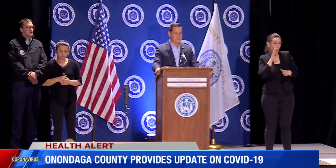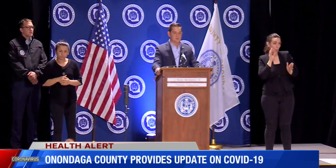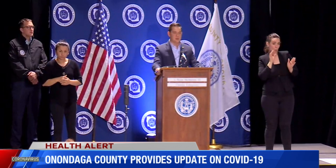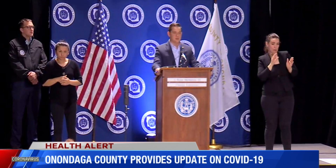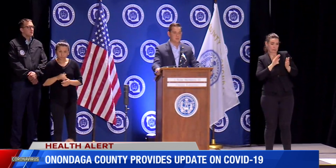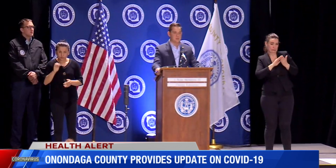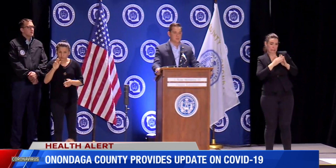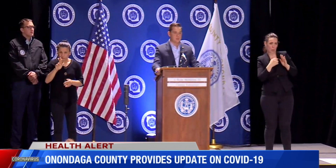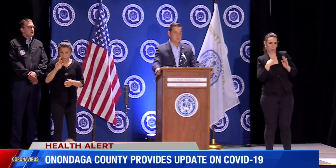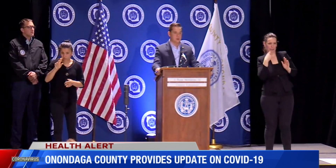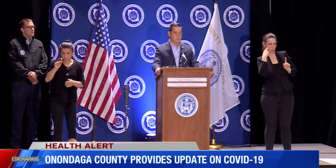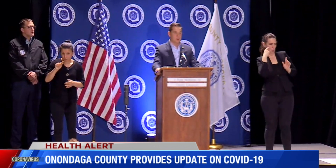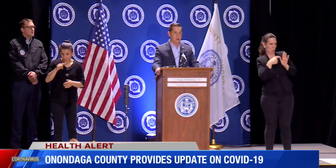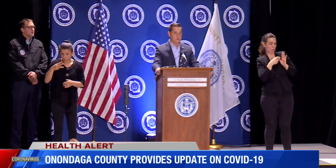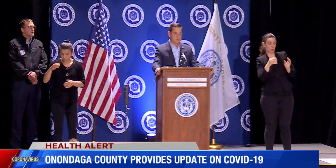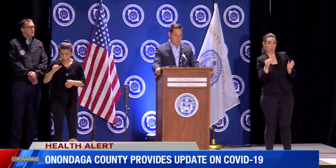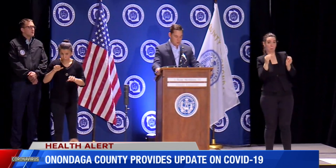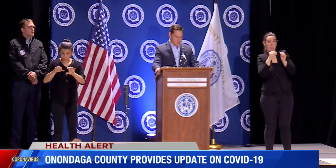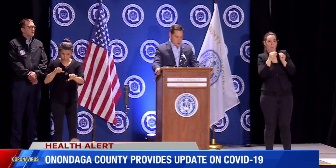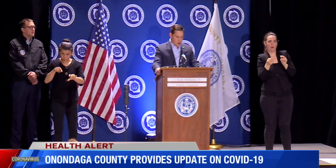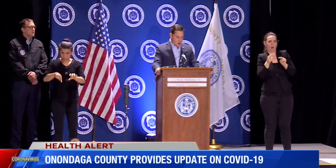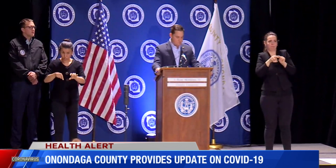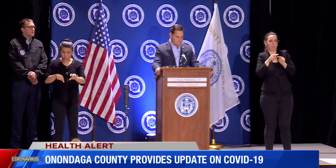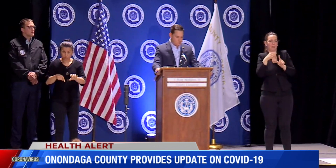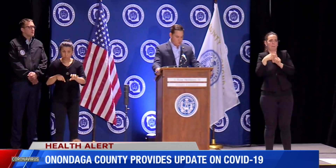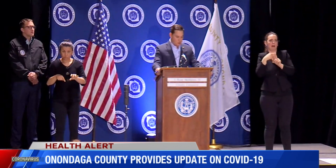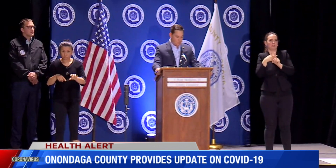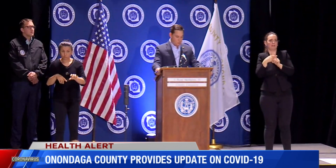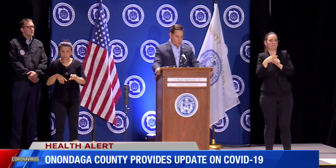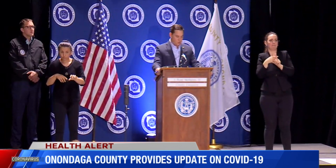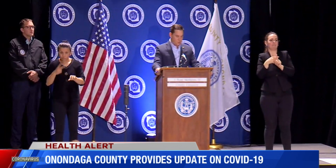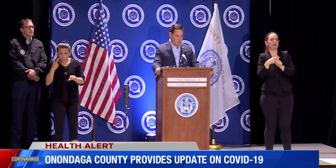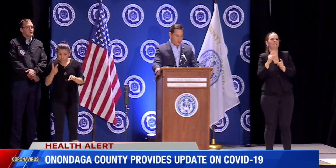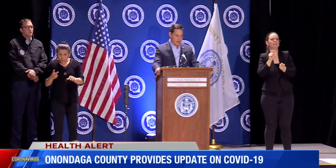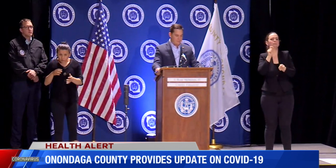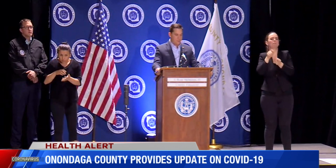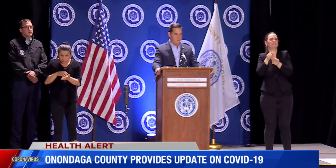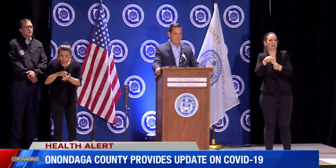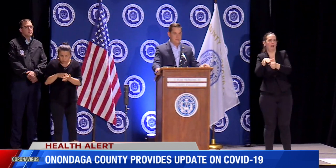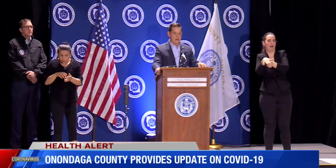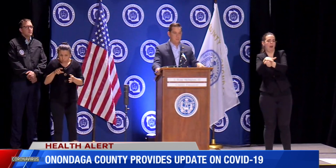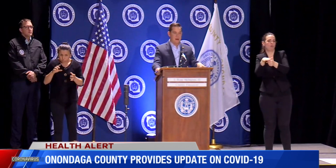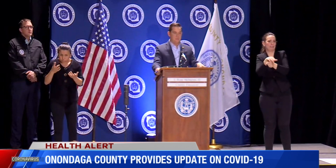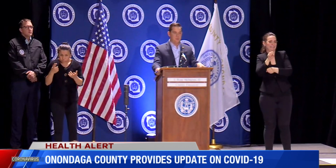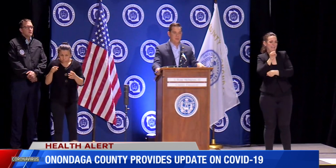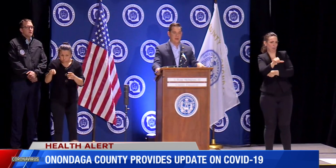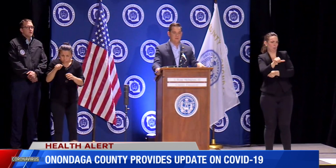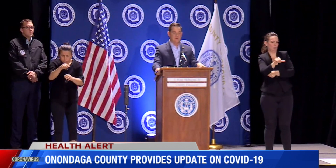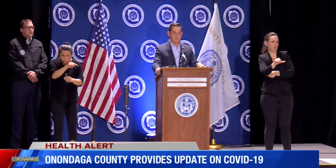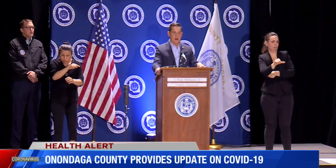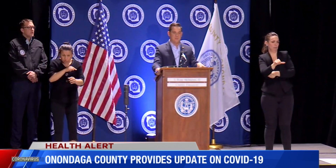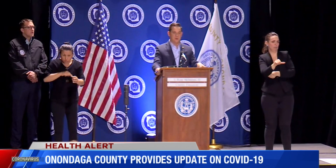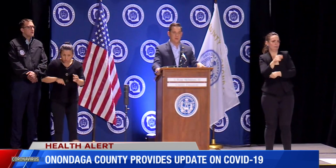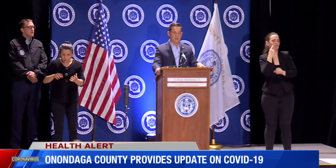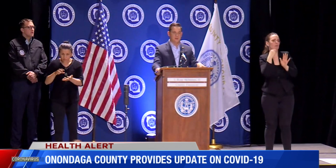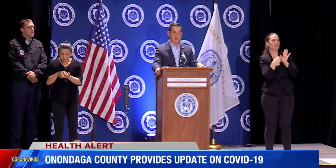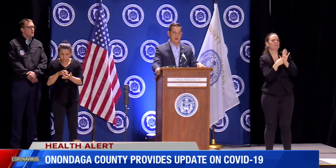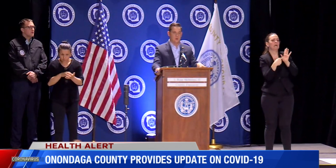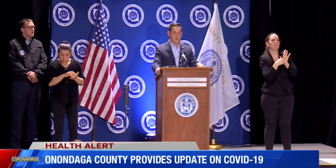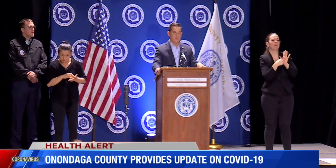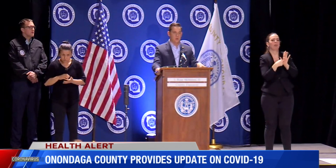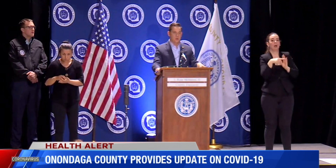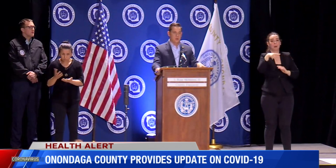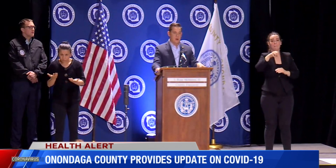more positive cases in certain parts. So when we look at the town of Pompey, not a very